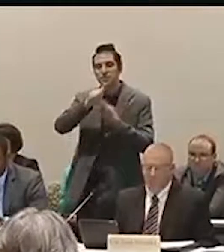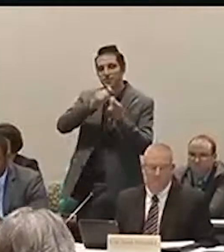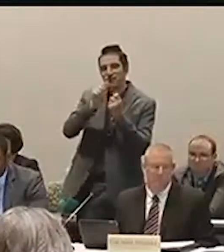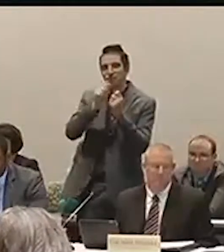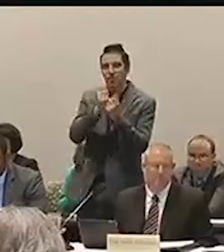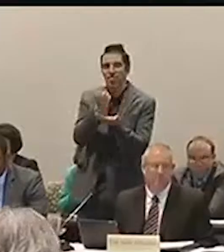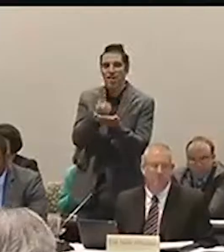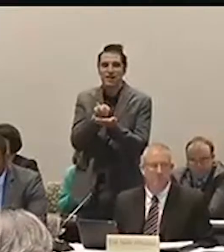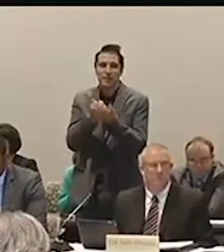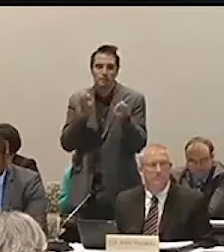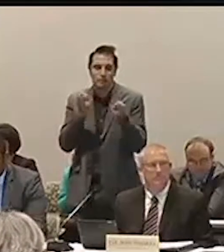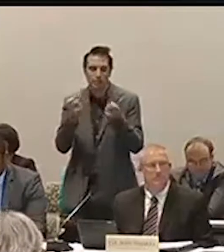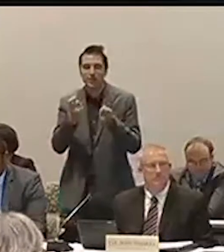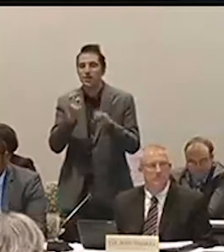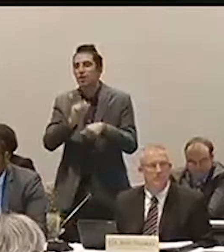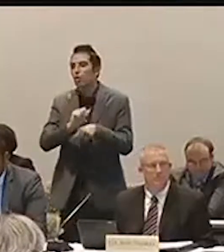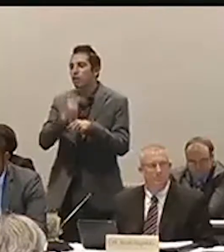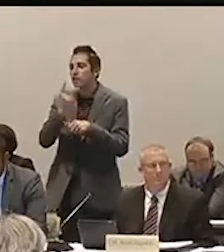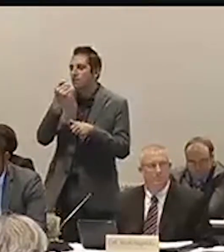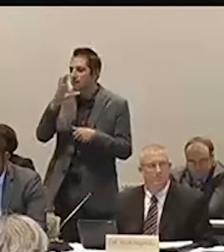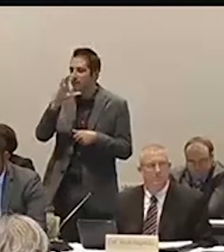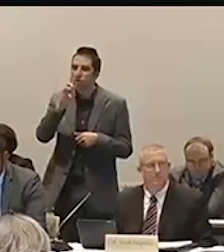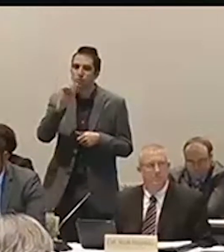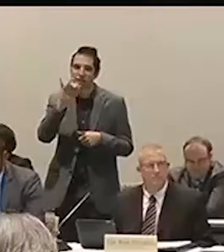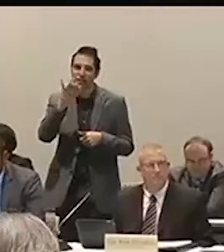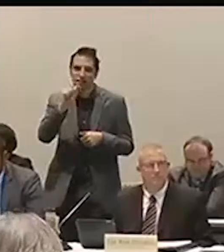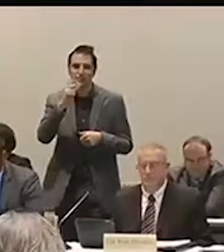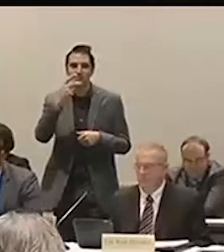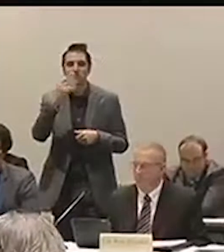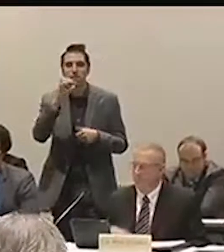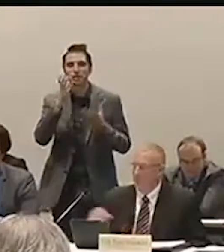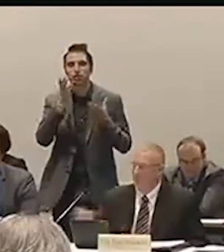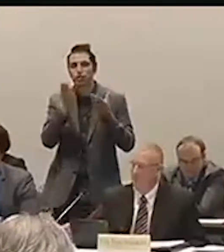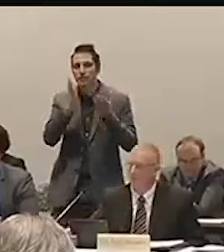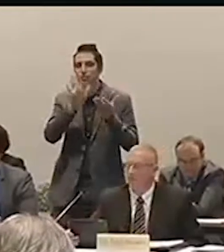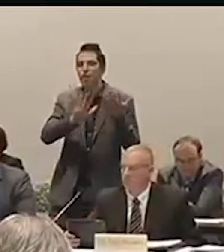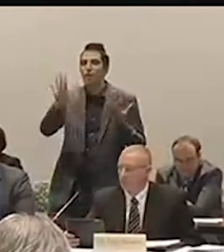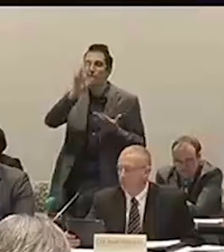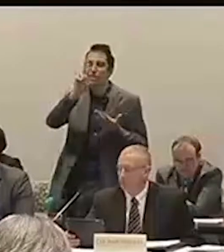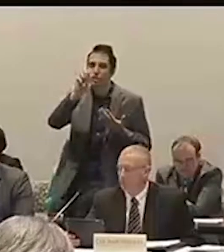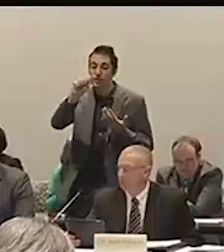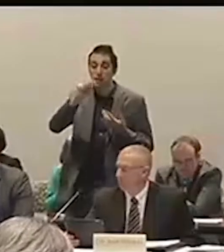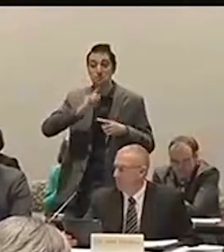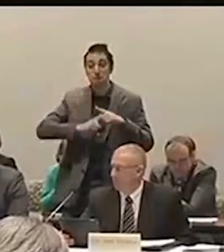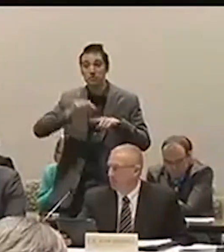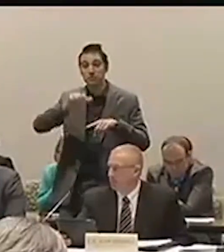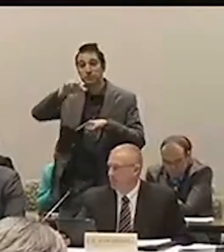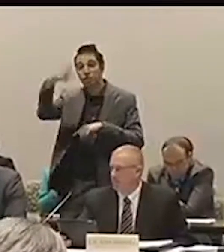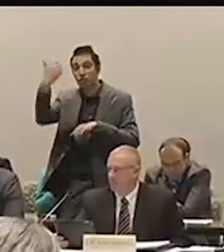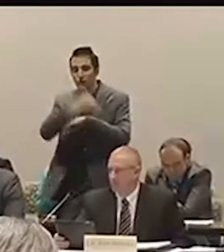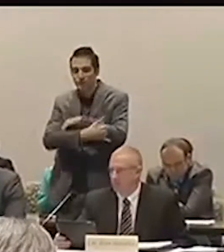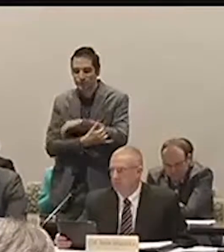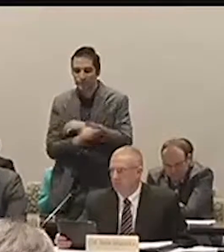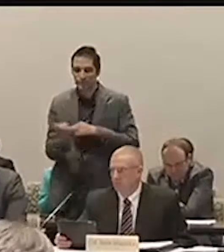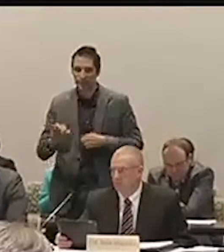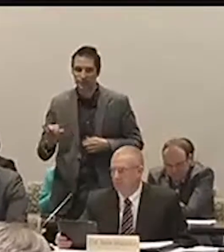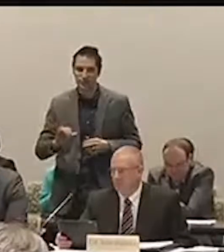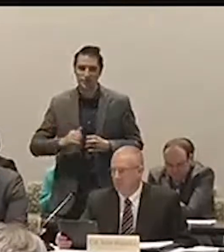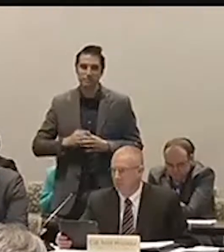tend to be the people who work at the public service commissions, public utility commissions around the country, but also internationally. So I've been